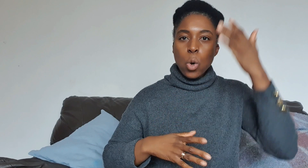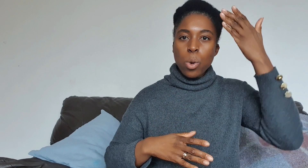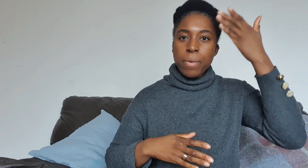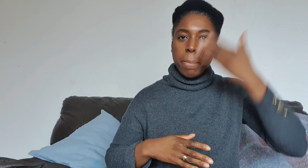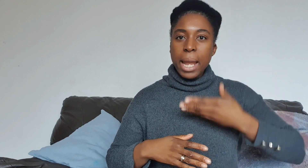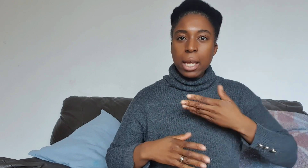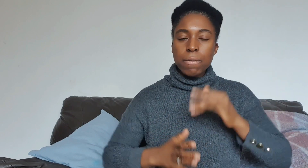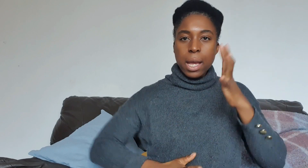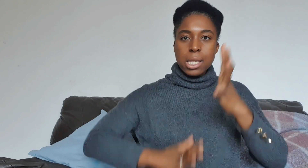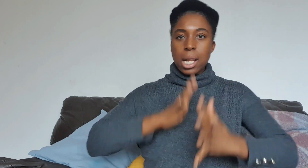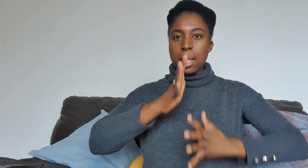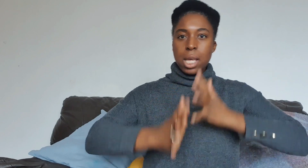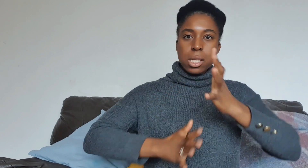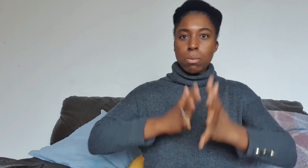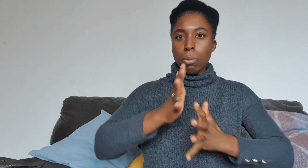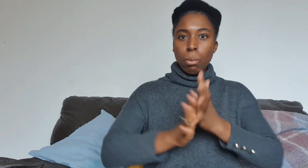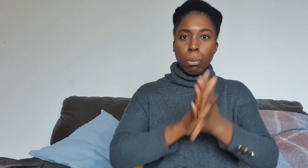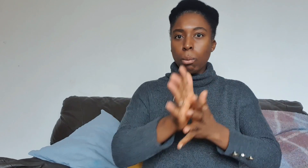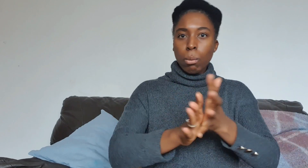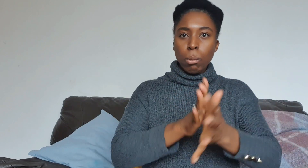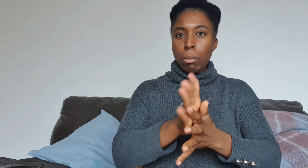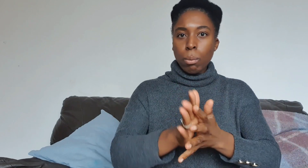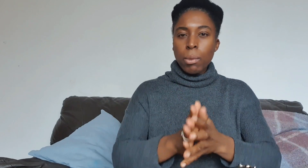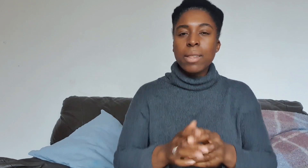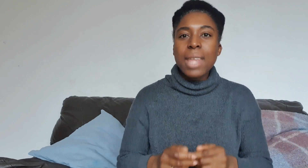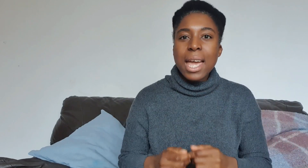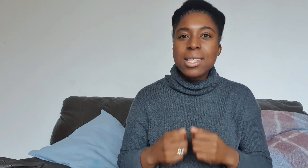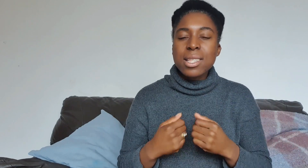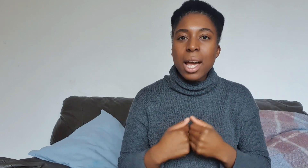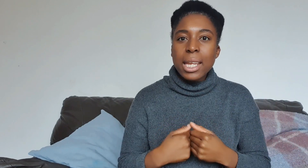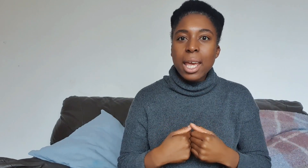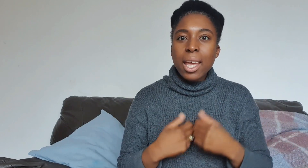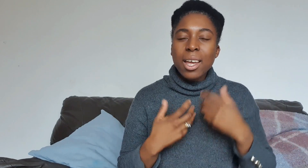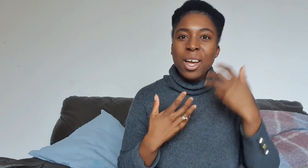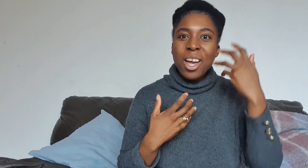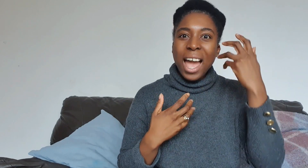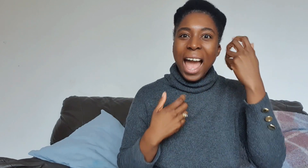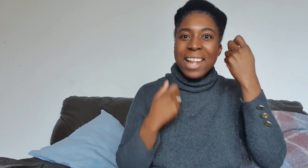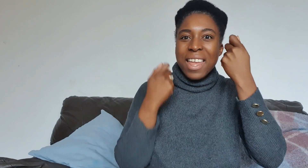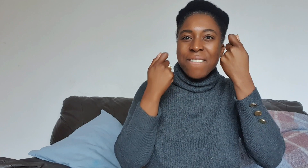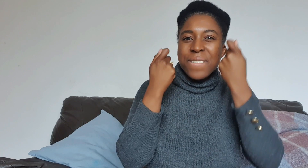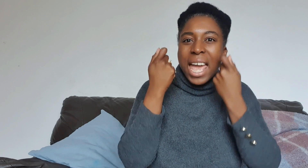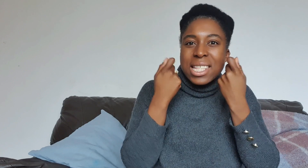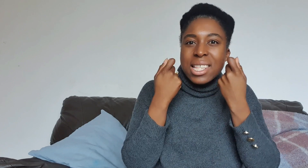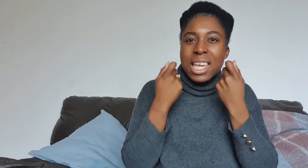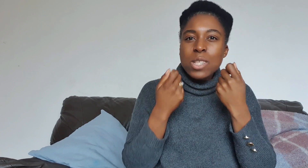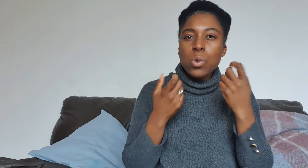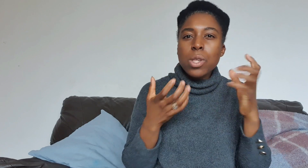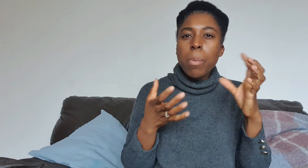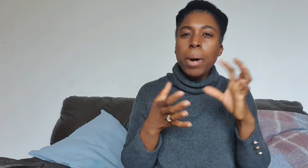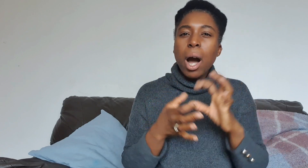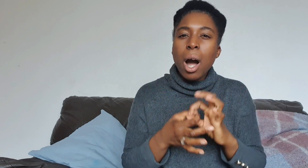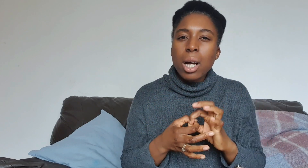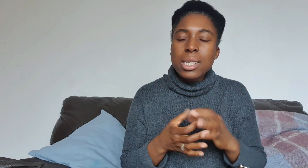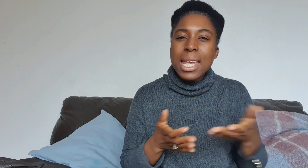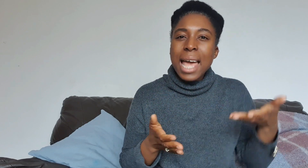with a blank face like this. They're signing and their face is also part, it